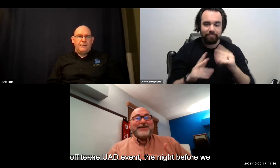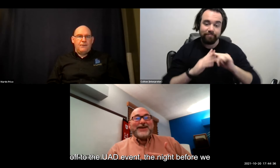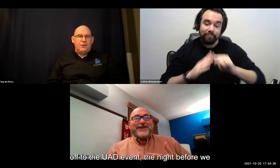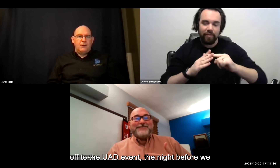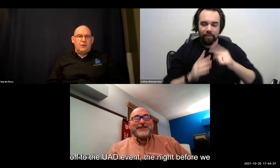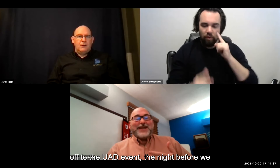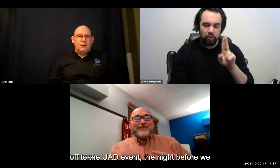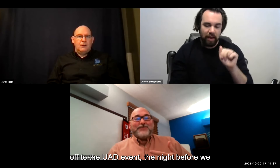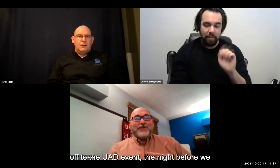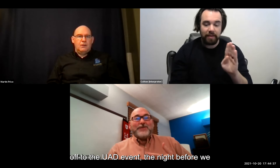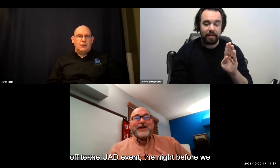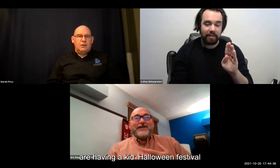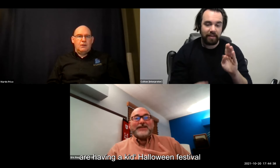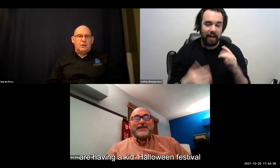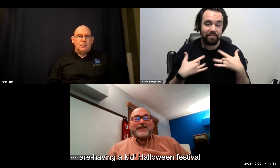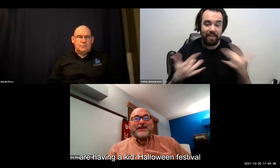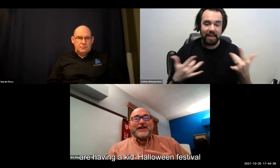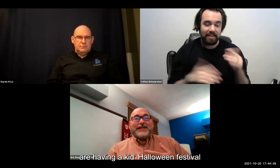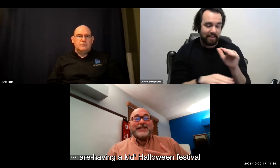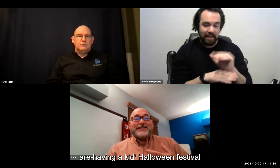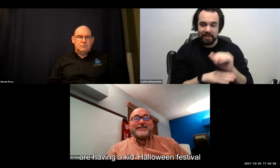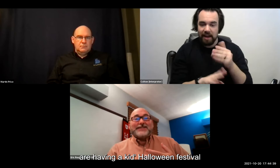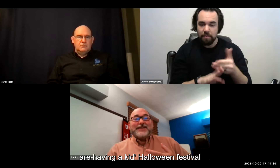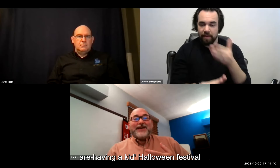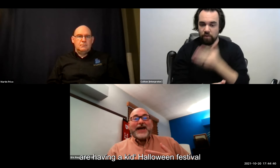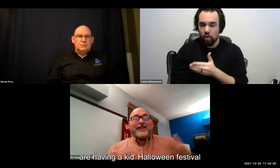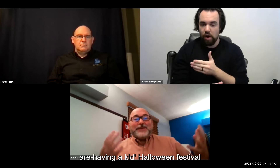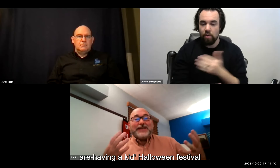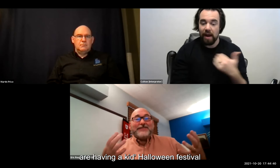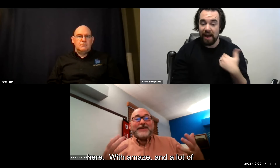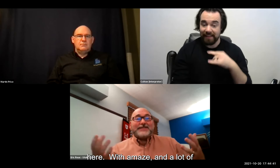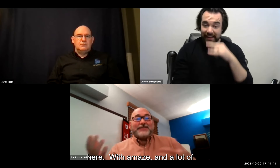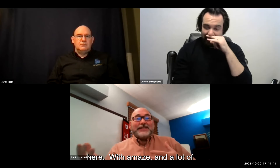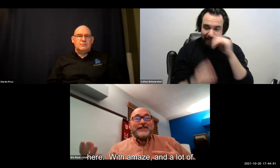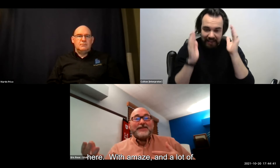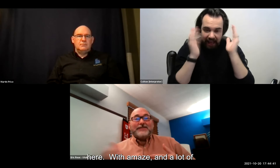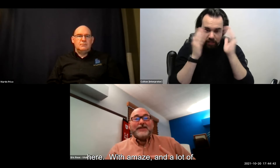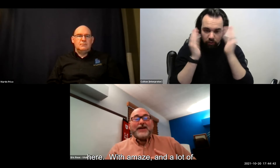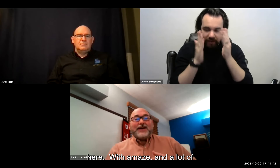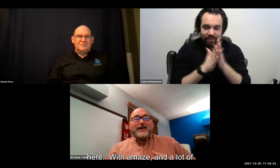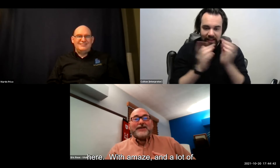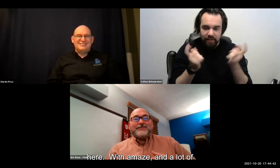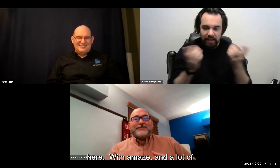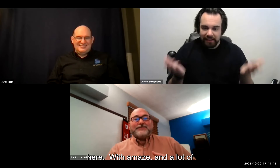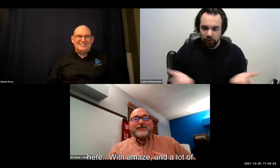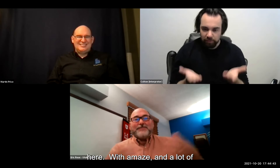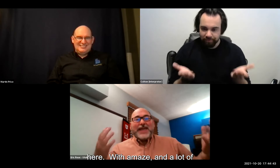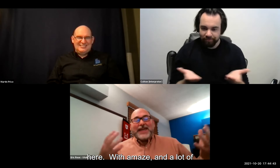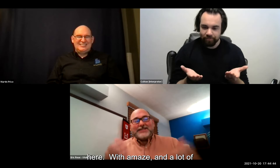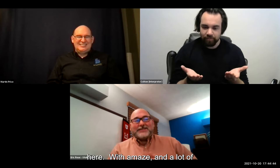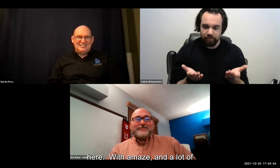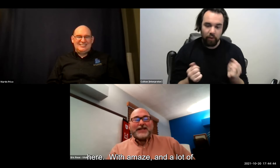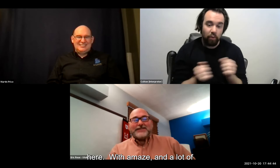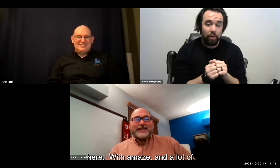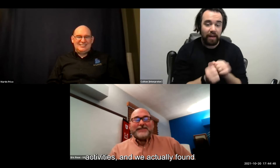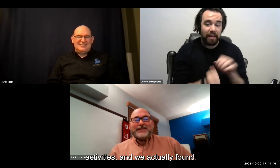event. The night before, we're having a kids Halloween festival here with a